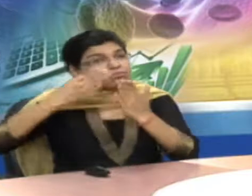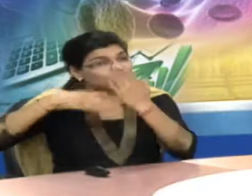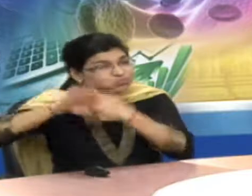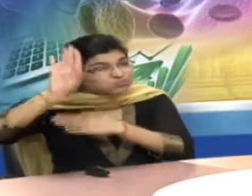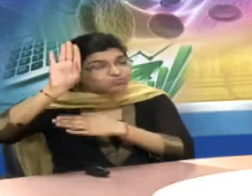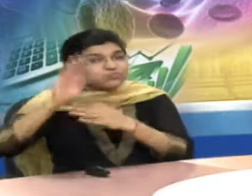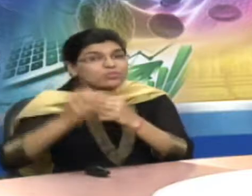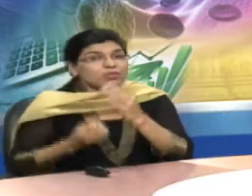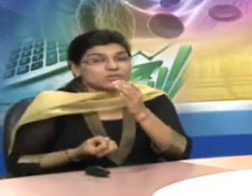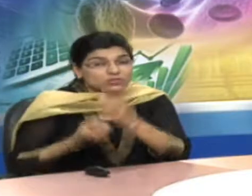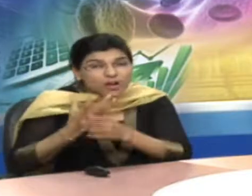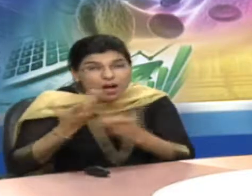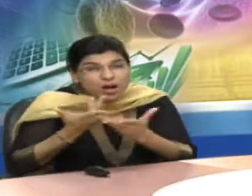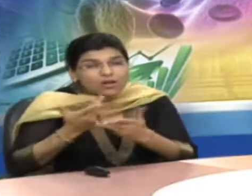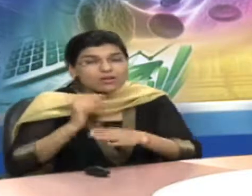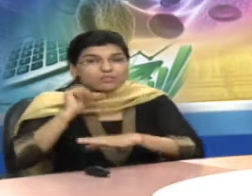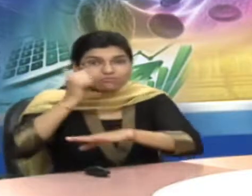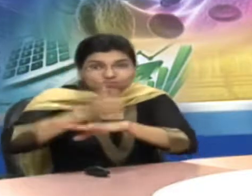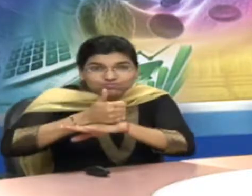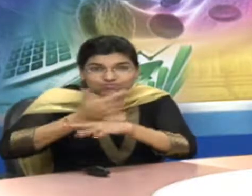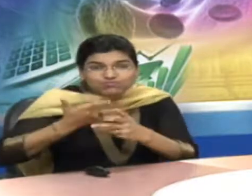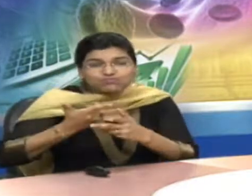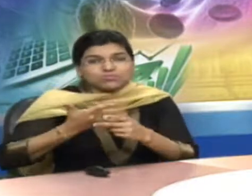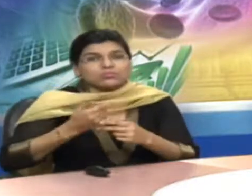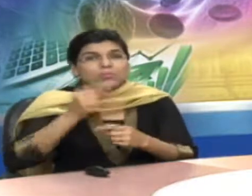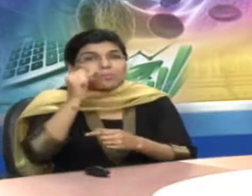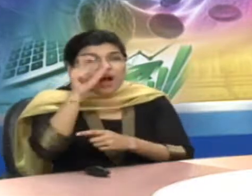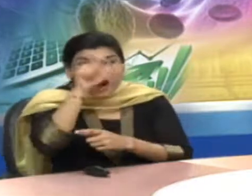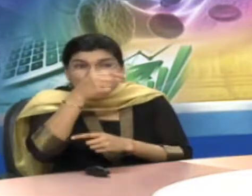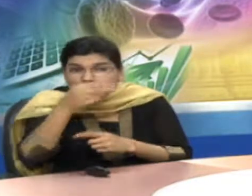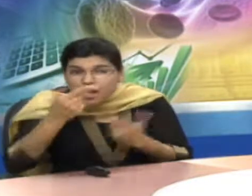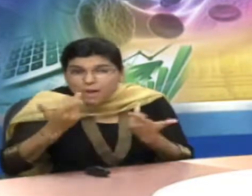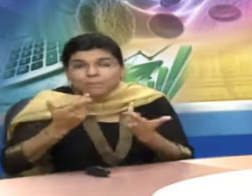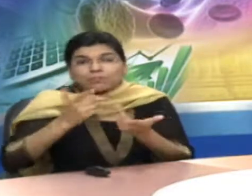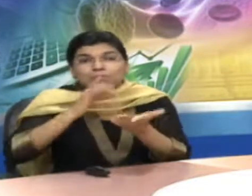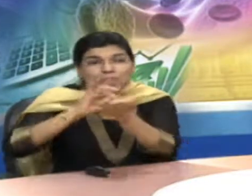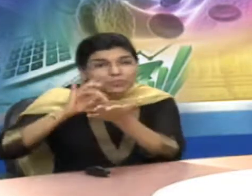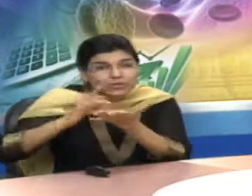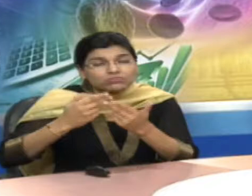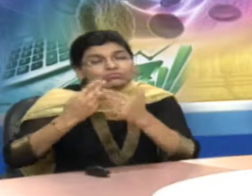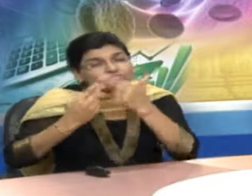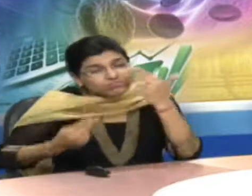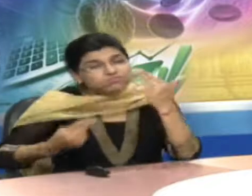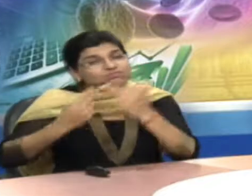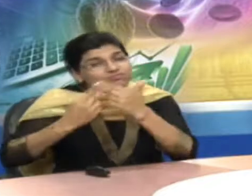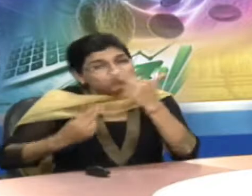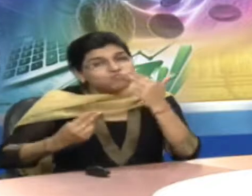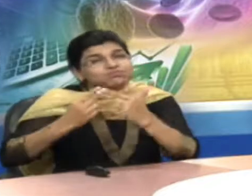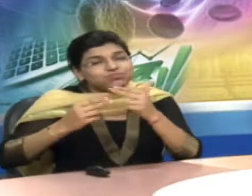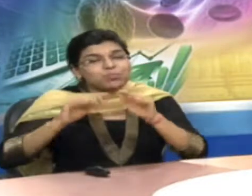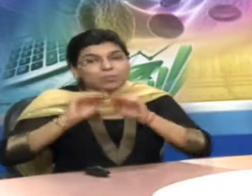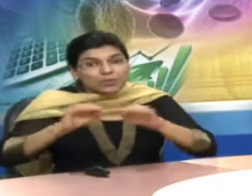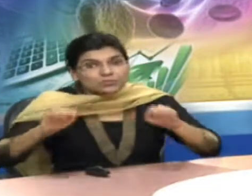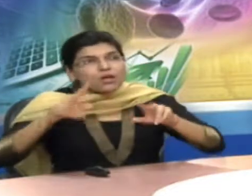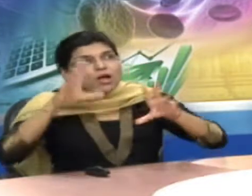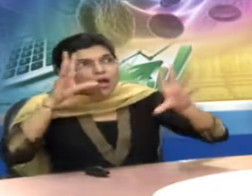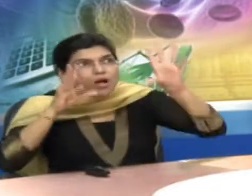watching and just looking at them. No, we come to know about history, our own